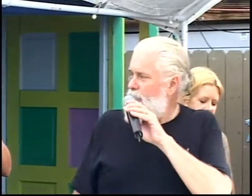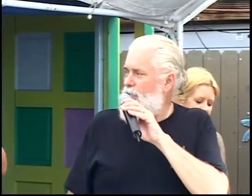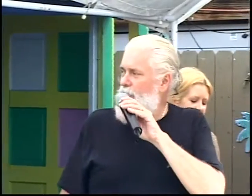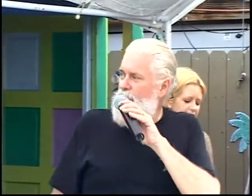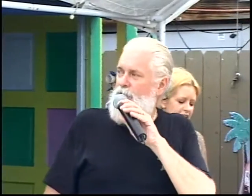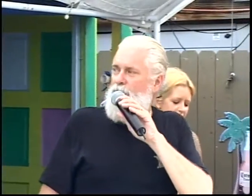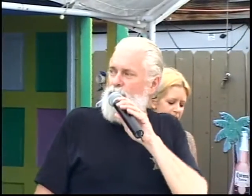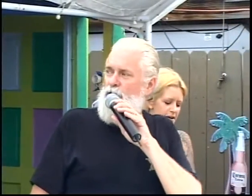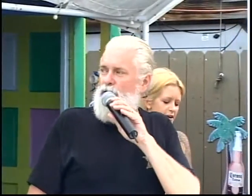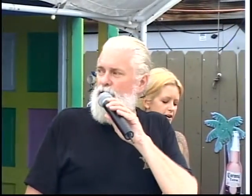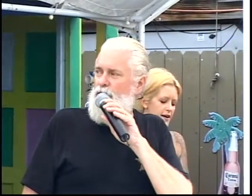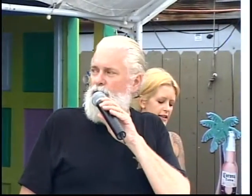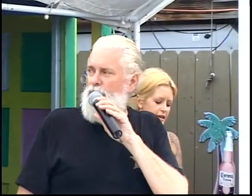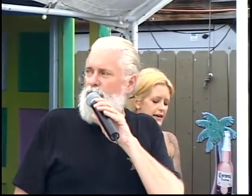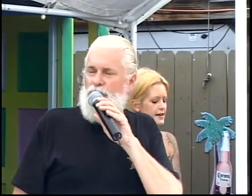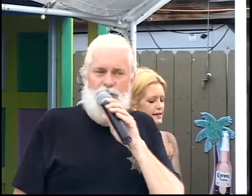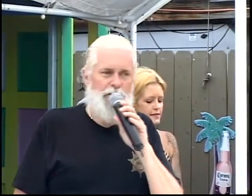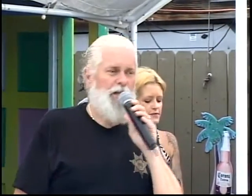Redeemer